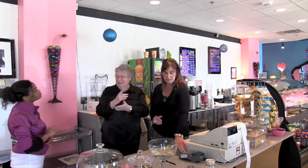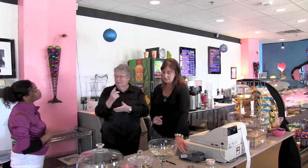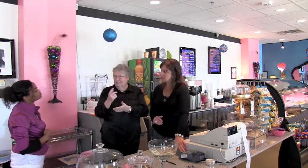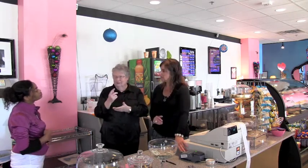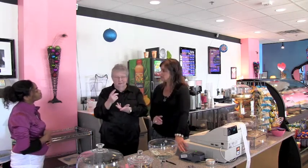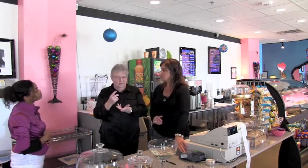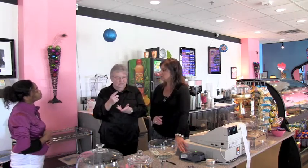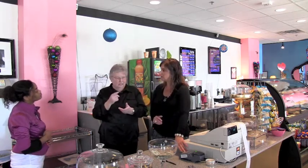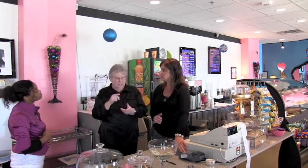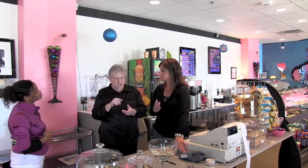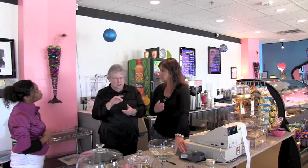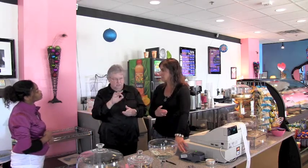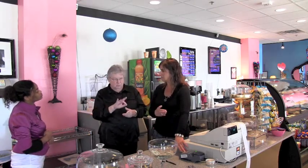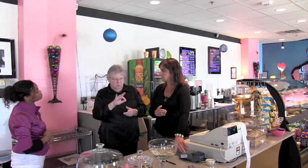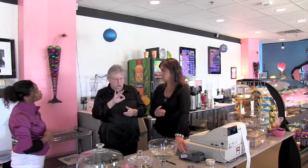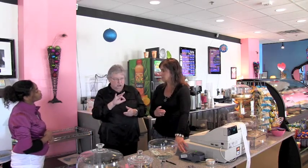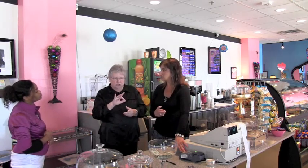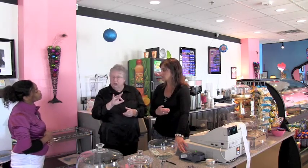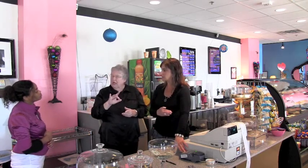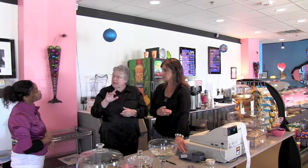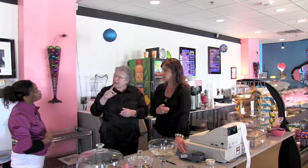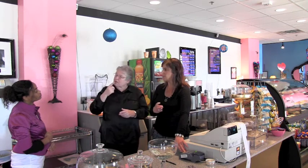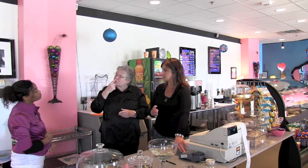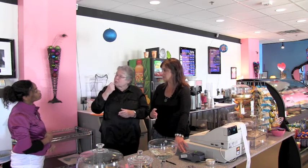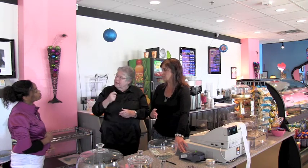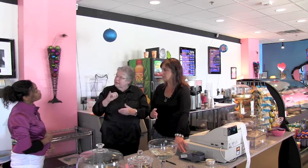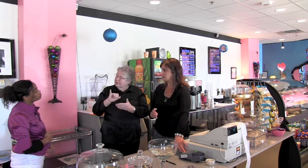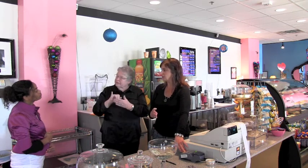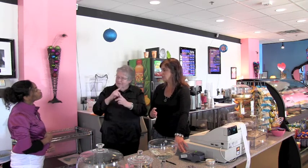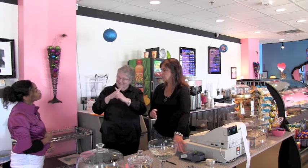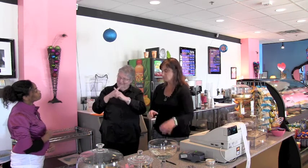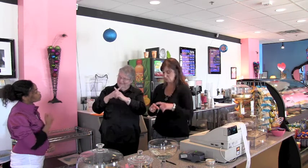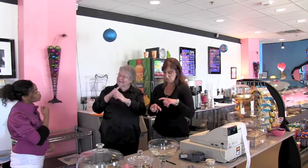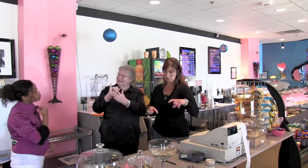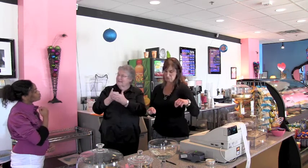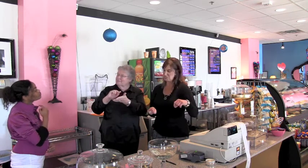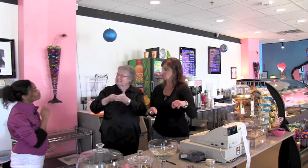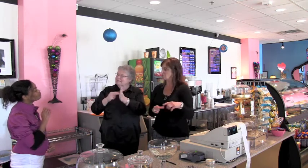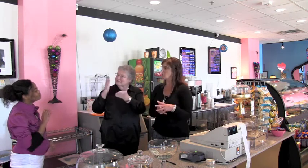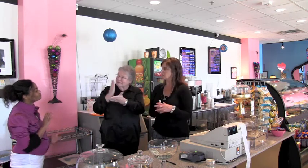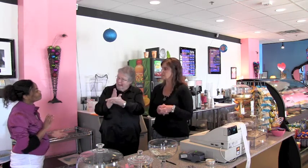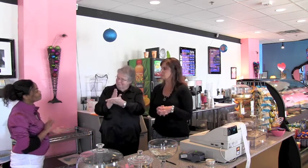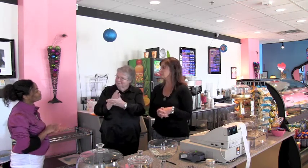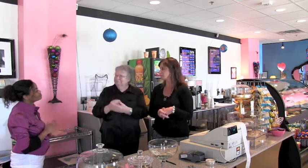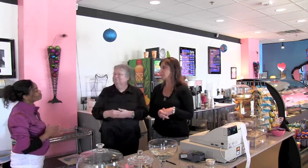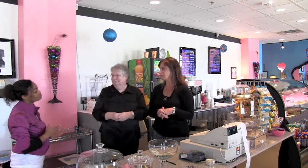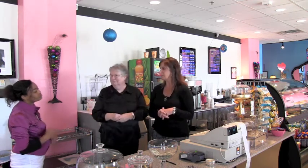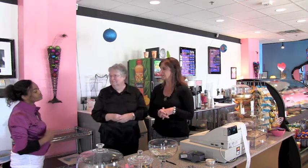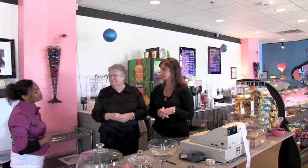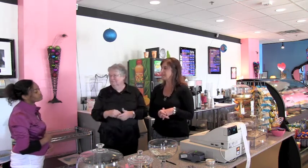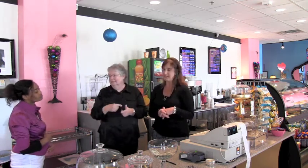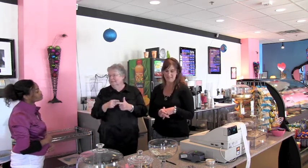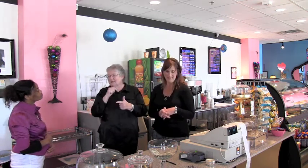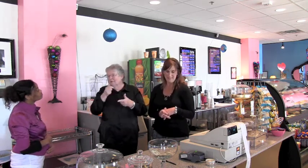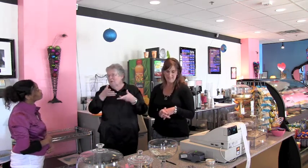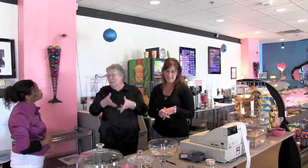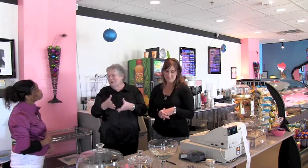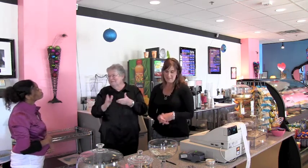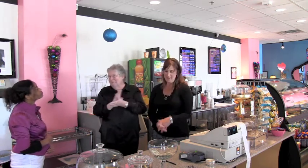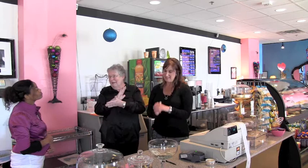press the stop sign so that it saves the paper, so we don't print out or waste a bunch more paper.